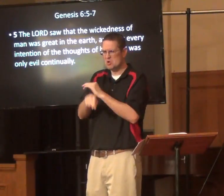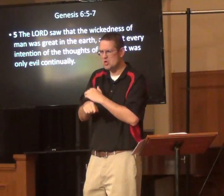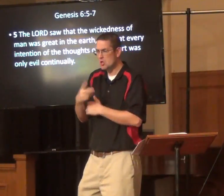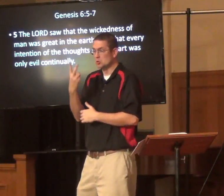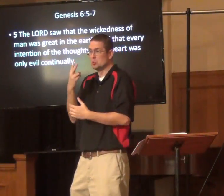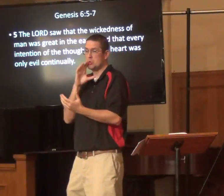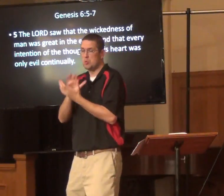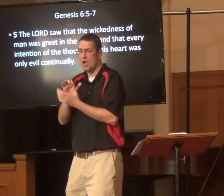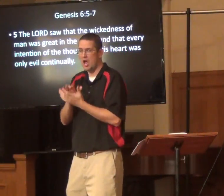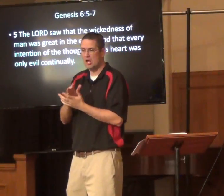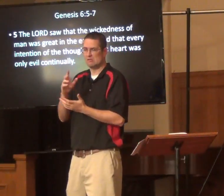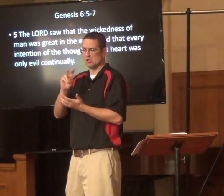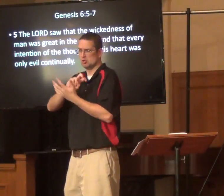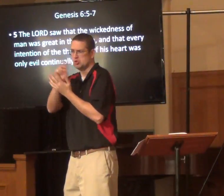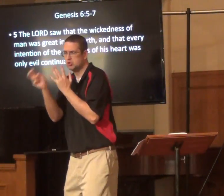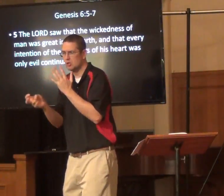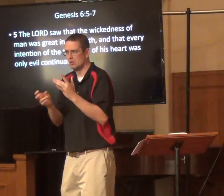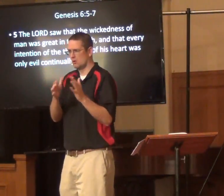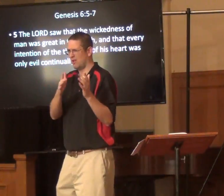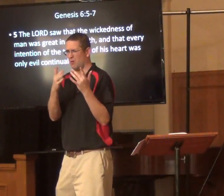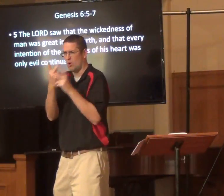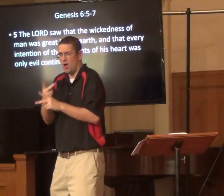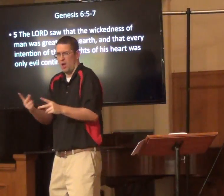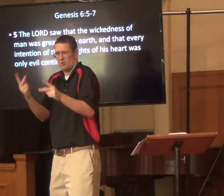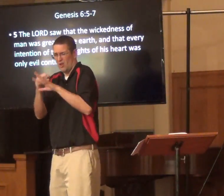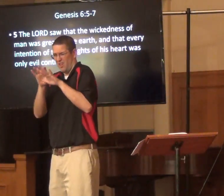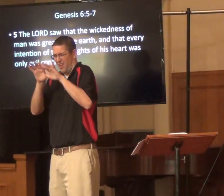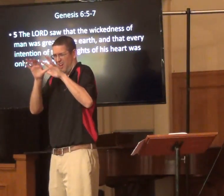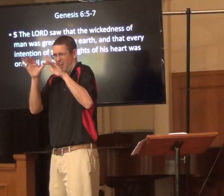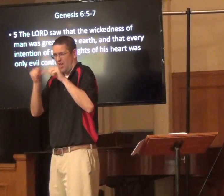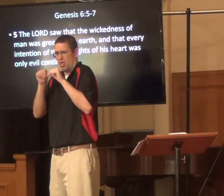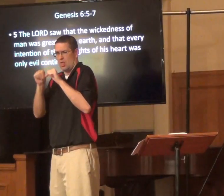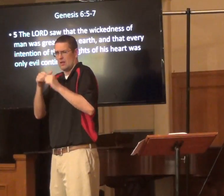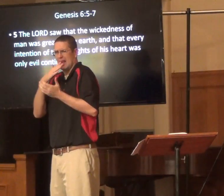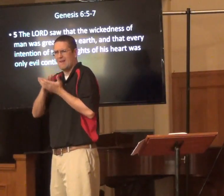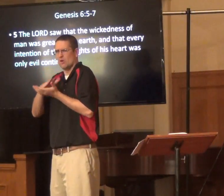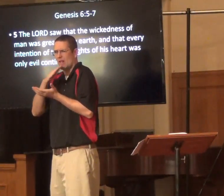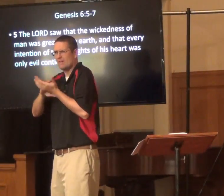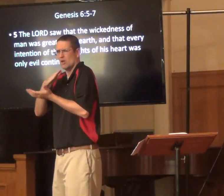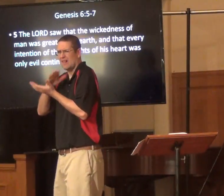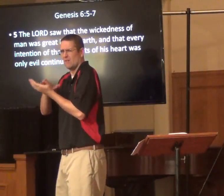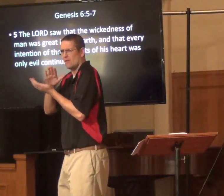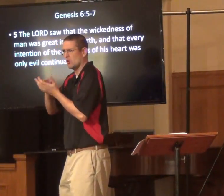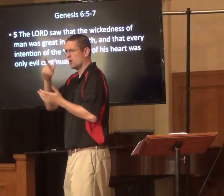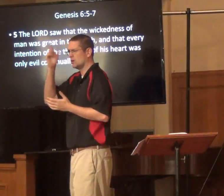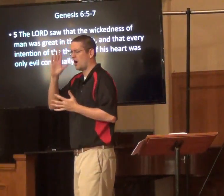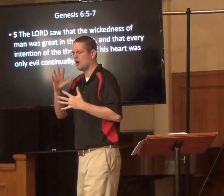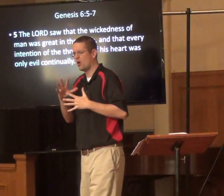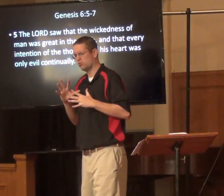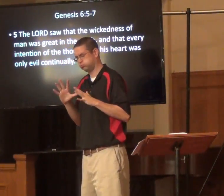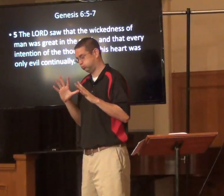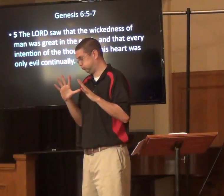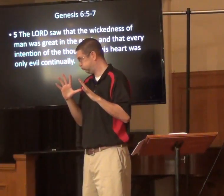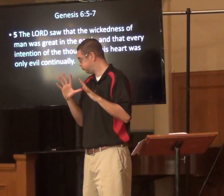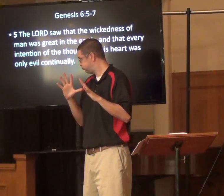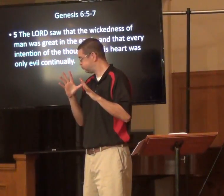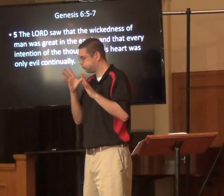and revenge and polygamy and adultery and all kinds of evil, and God